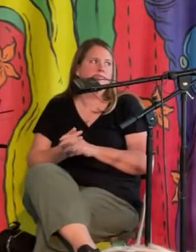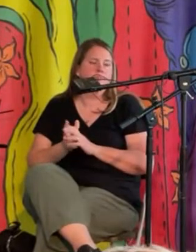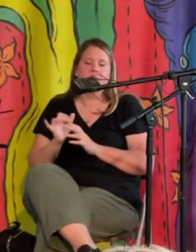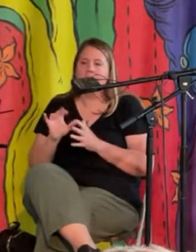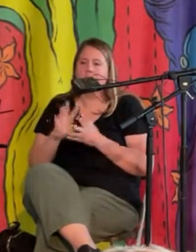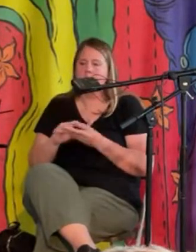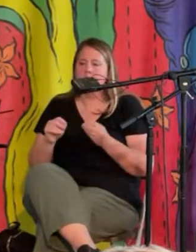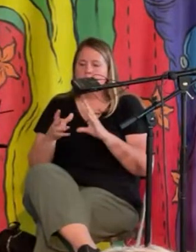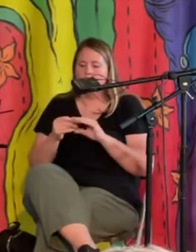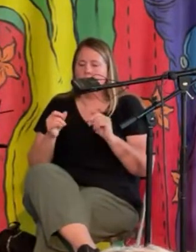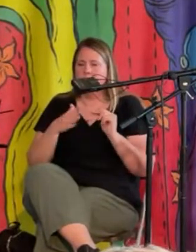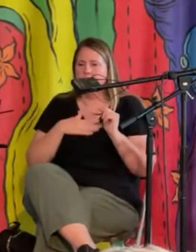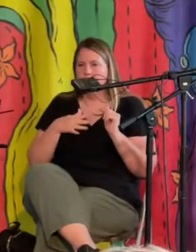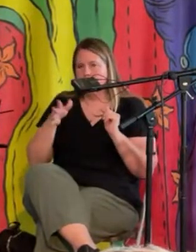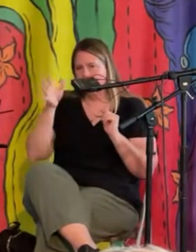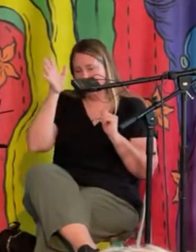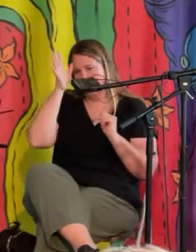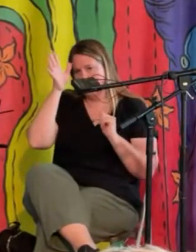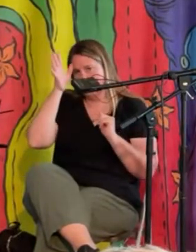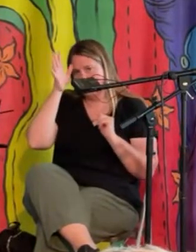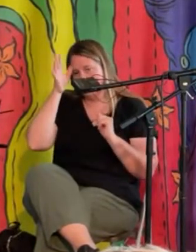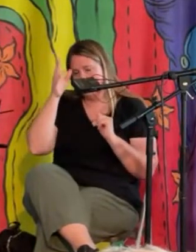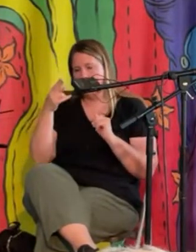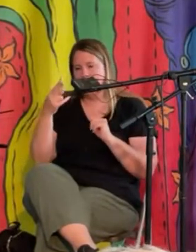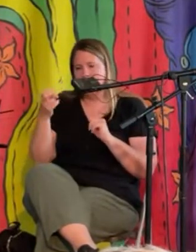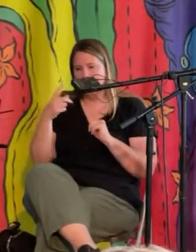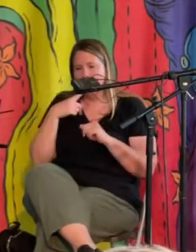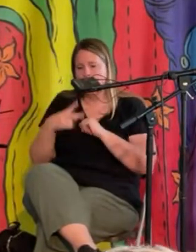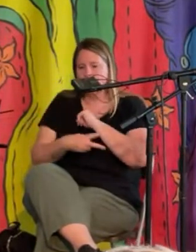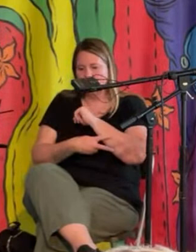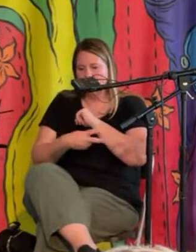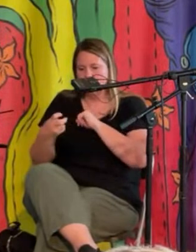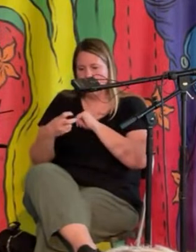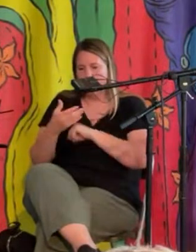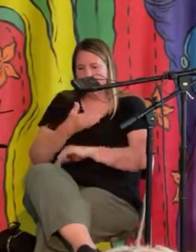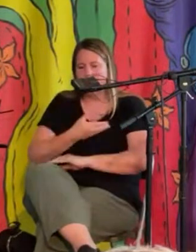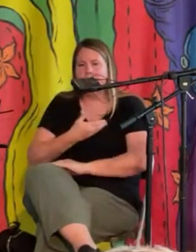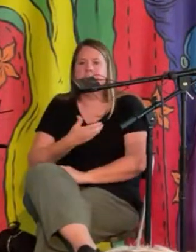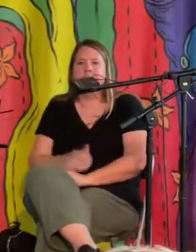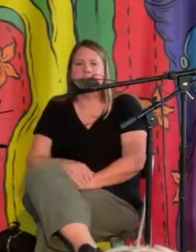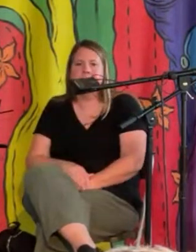my father. My father was that stolen baby. Oh, wow.